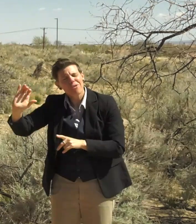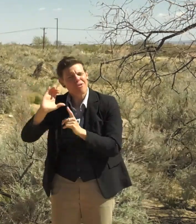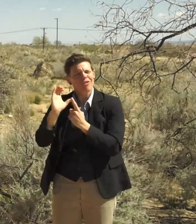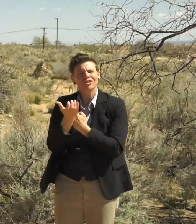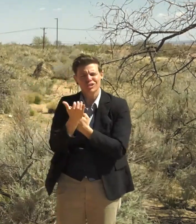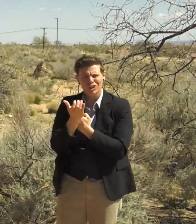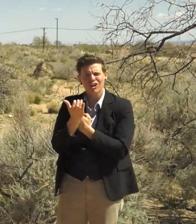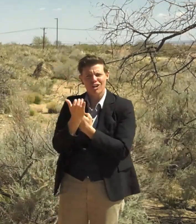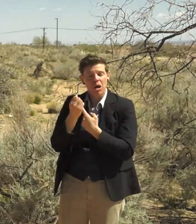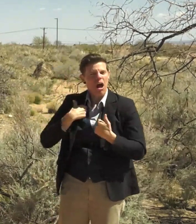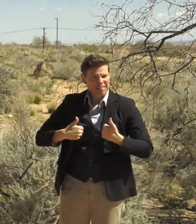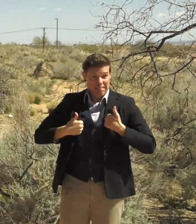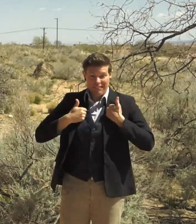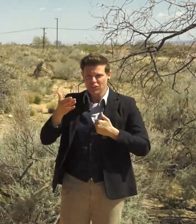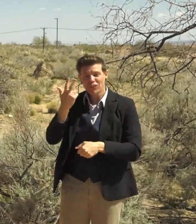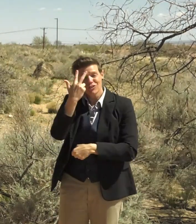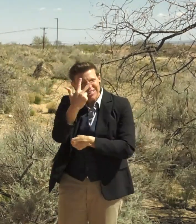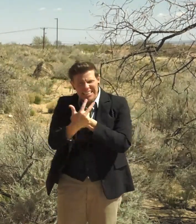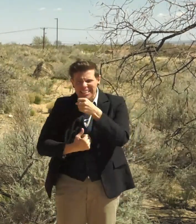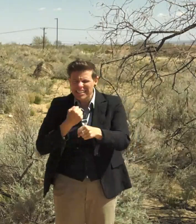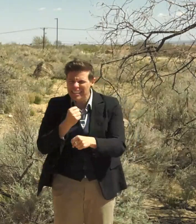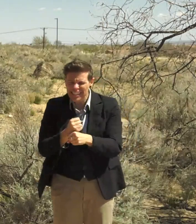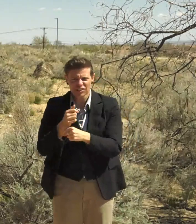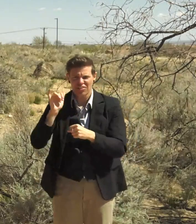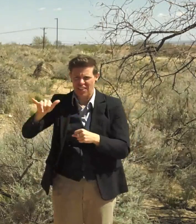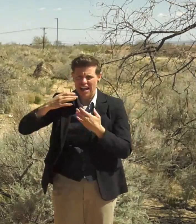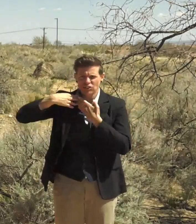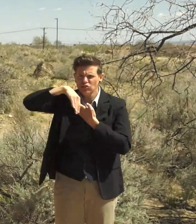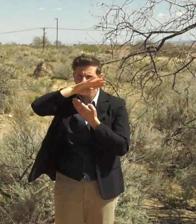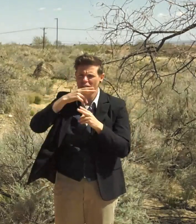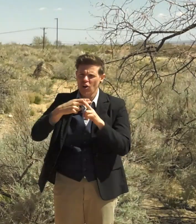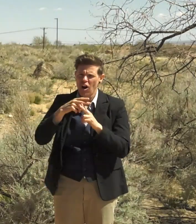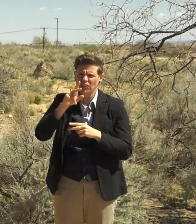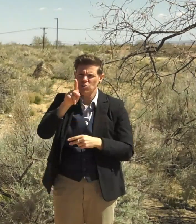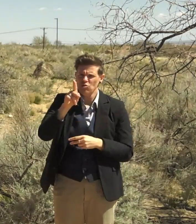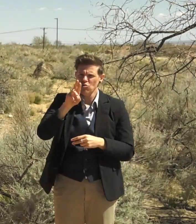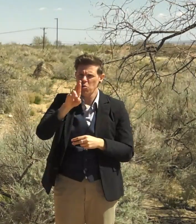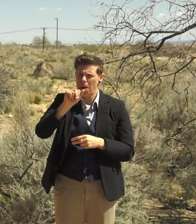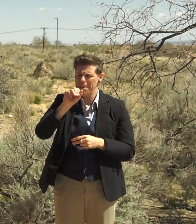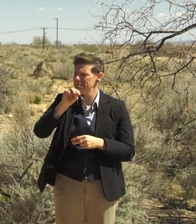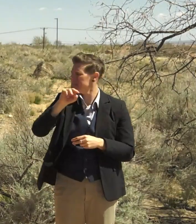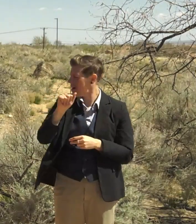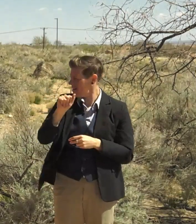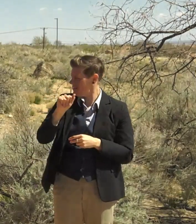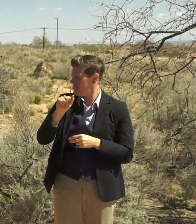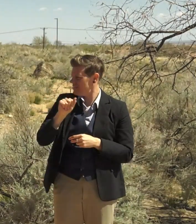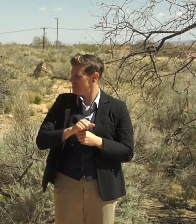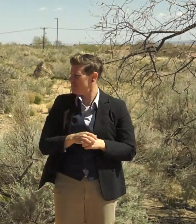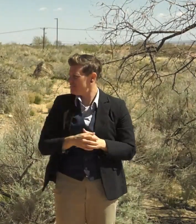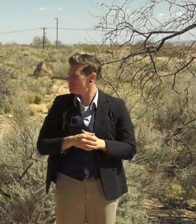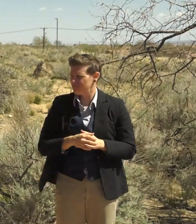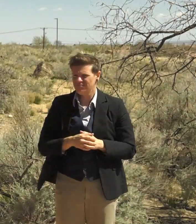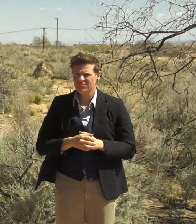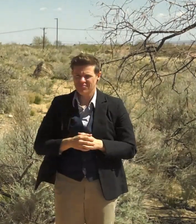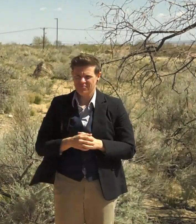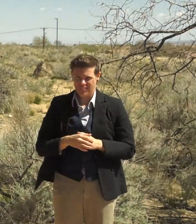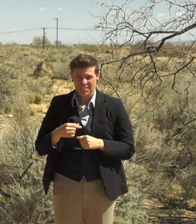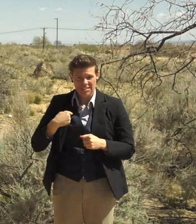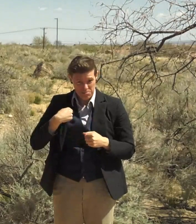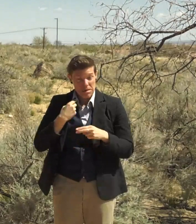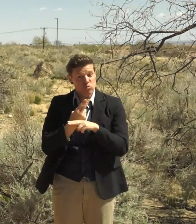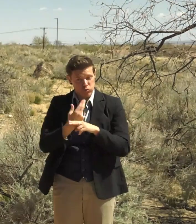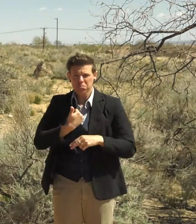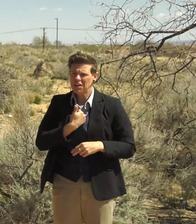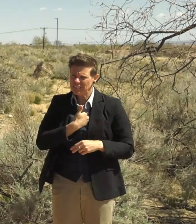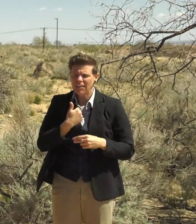I wanted to use it today. So it works as a nice little scarf. And then basically all you're gonna do when you're out in public,